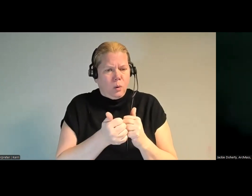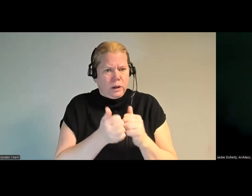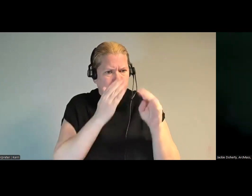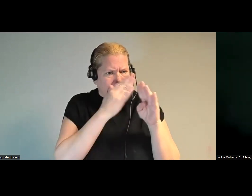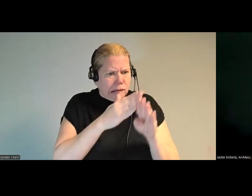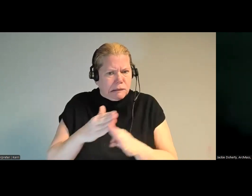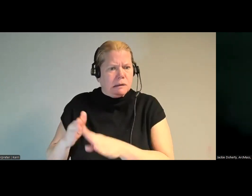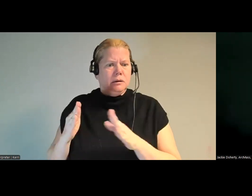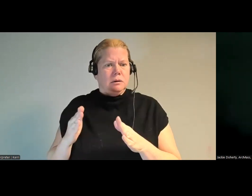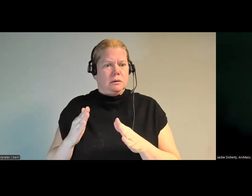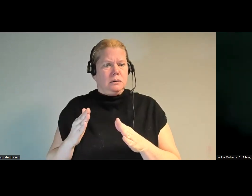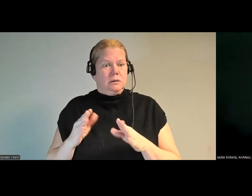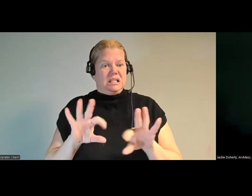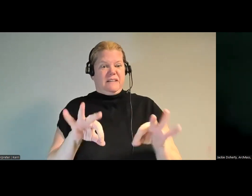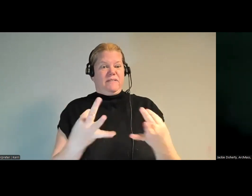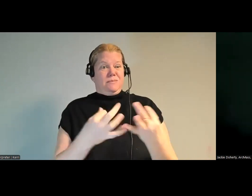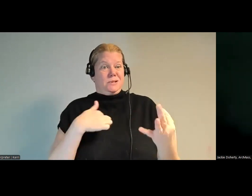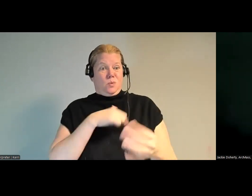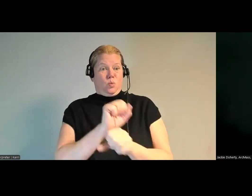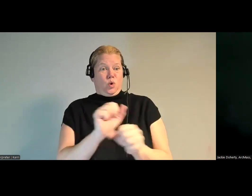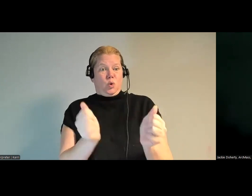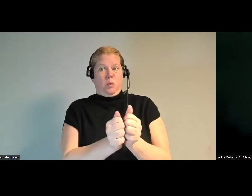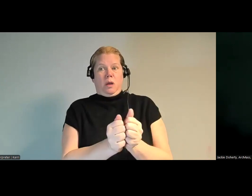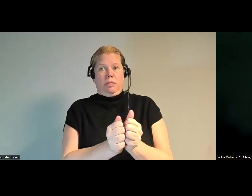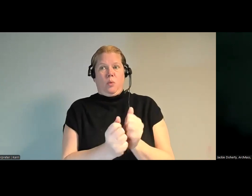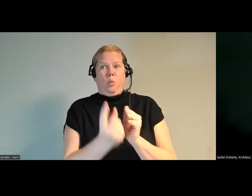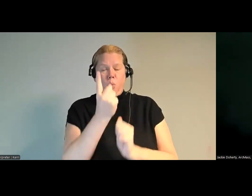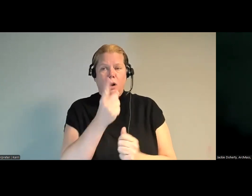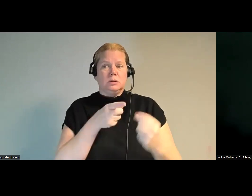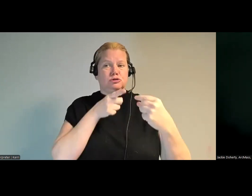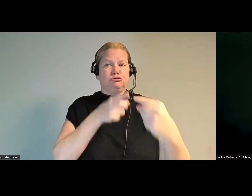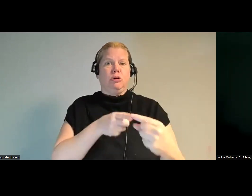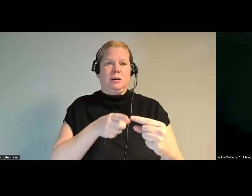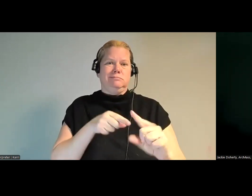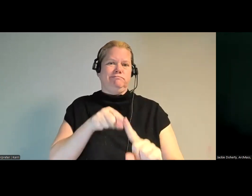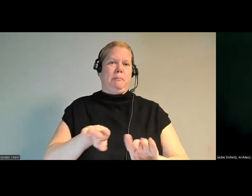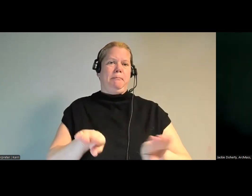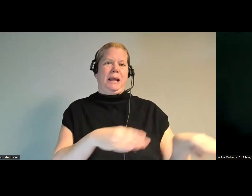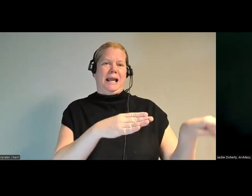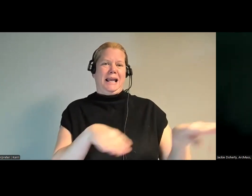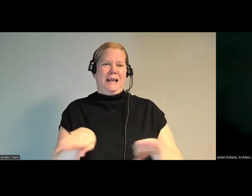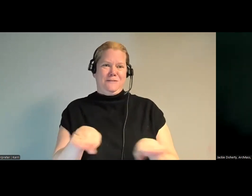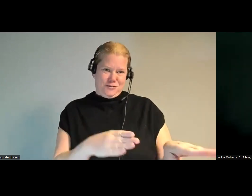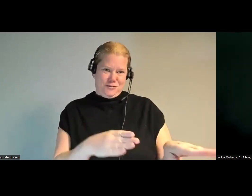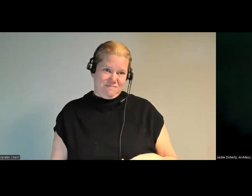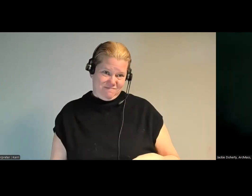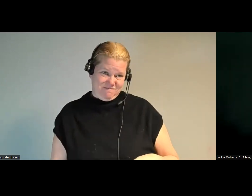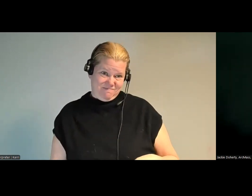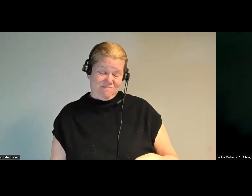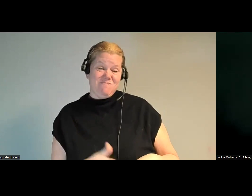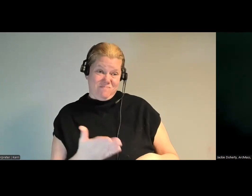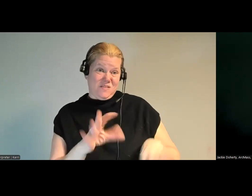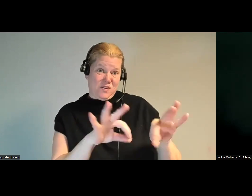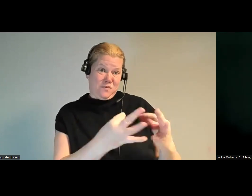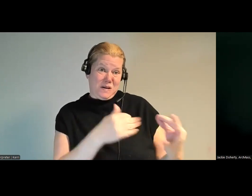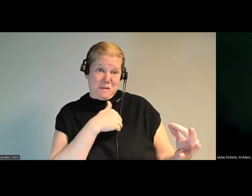a lot of the families that we work with, one of the biggest struggles is behaviors, right? If you have a loved one